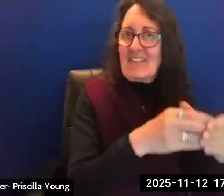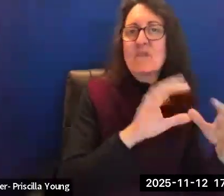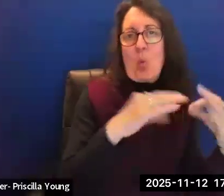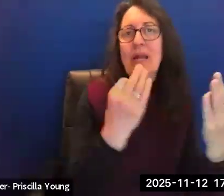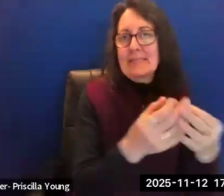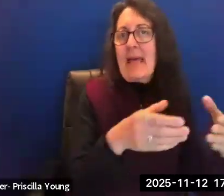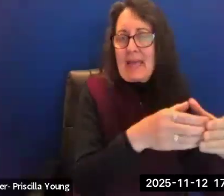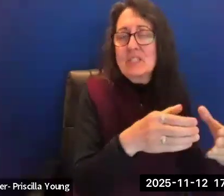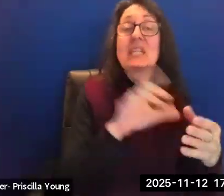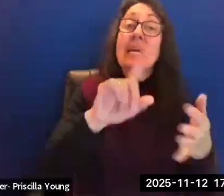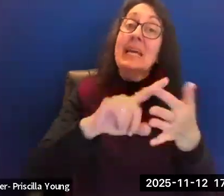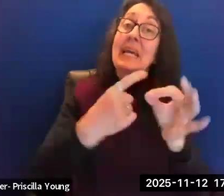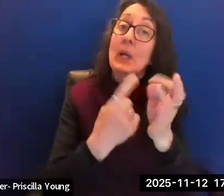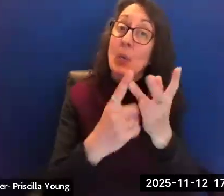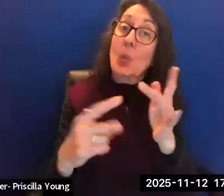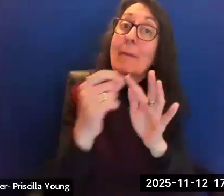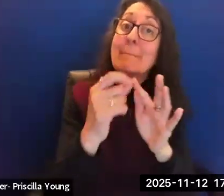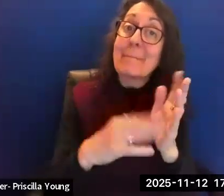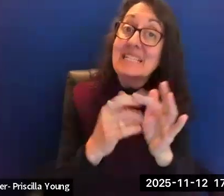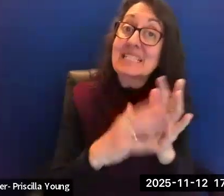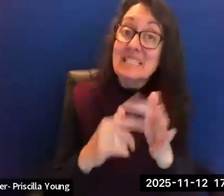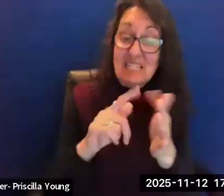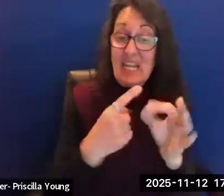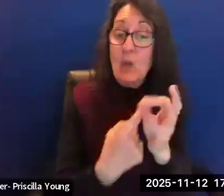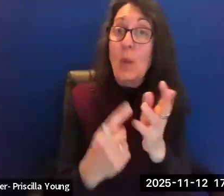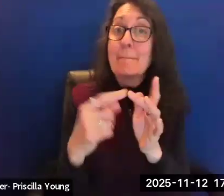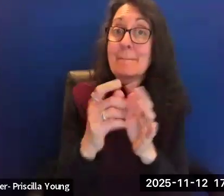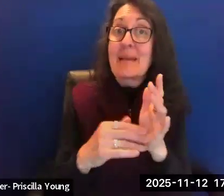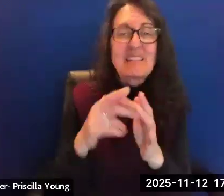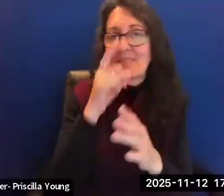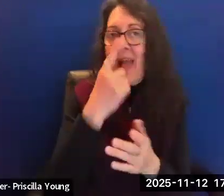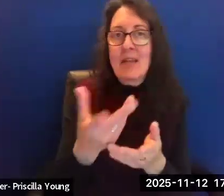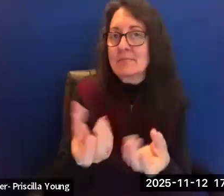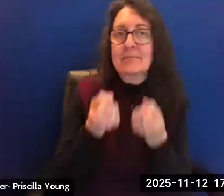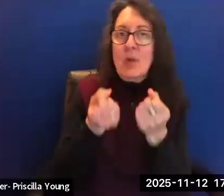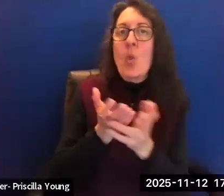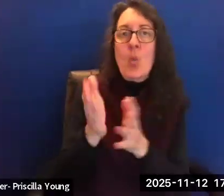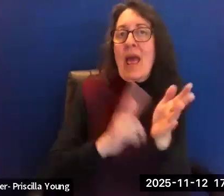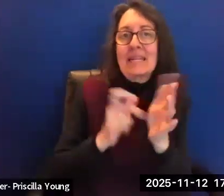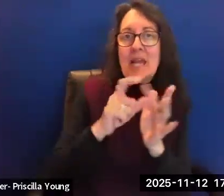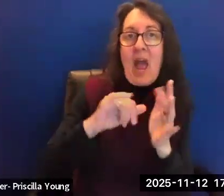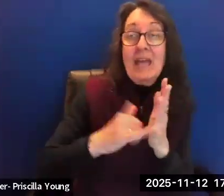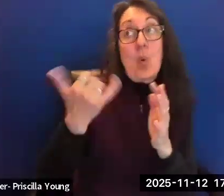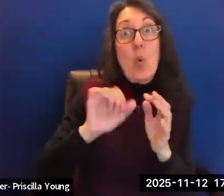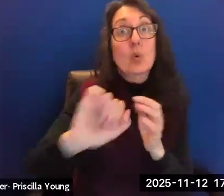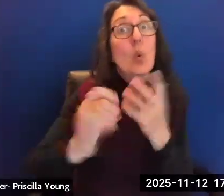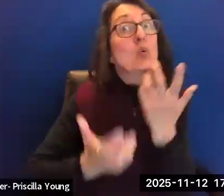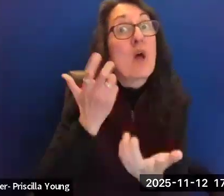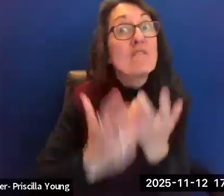equipment that can't be funded from other sources such as the NDIS or your university,